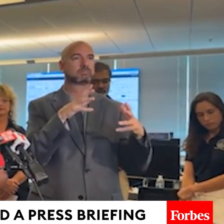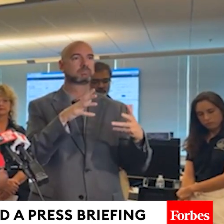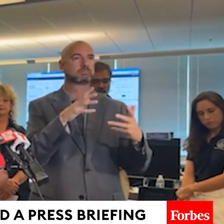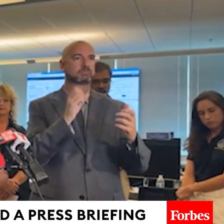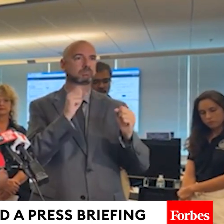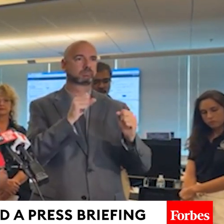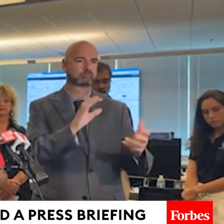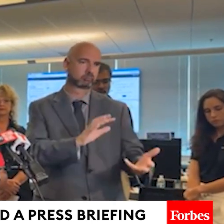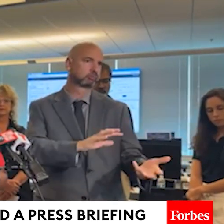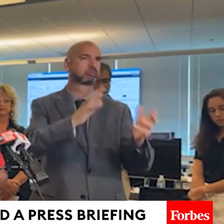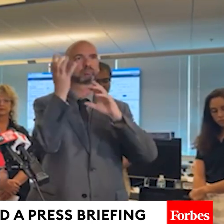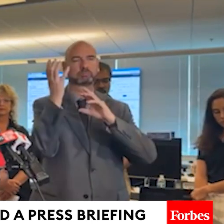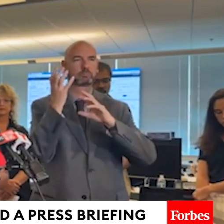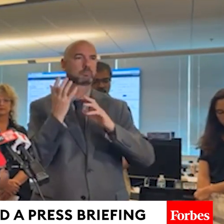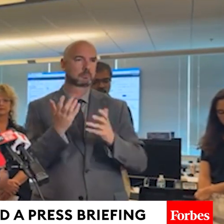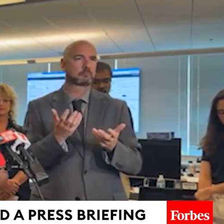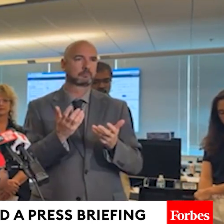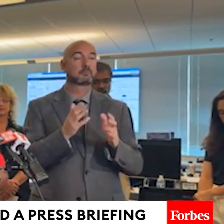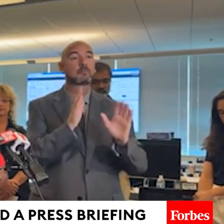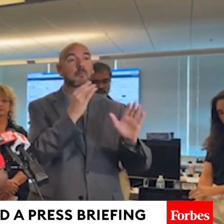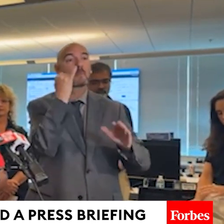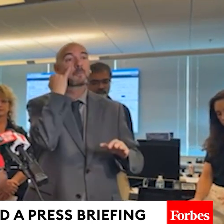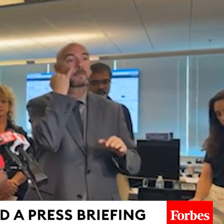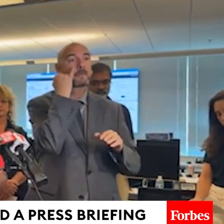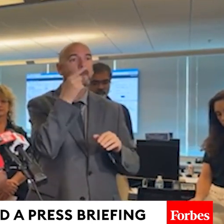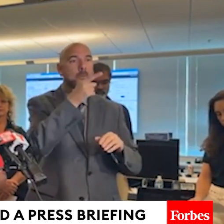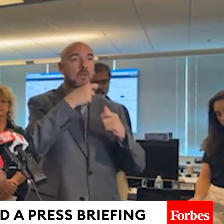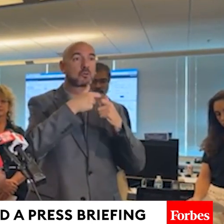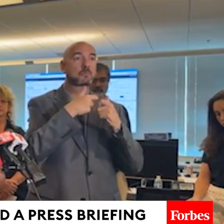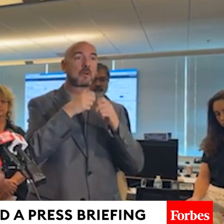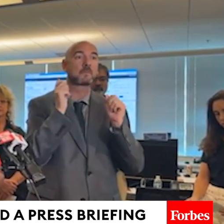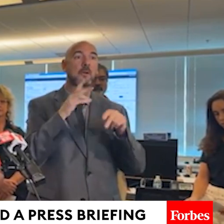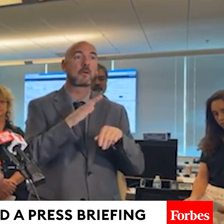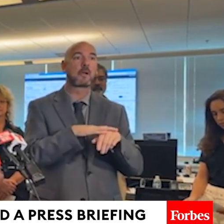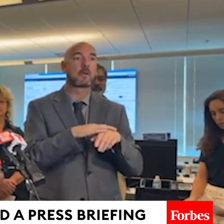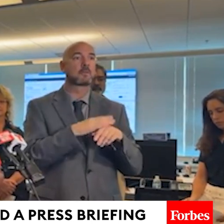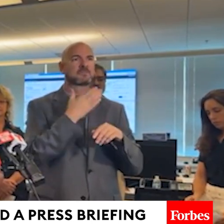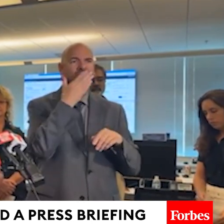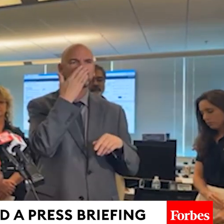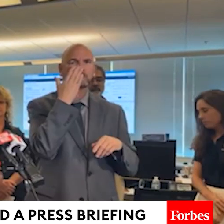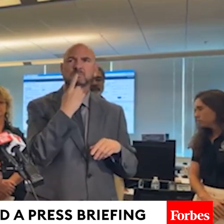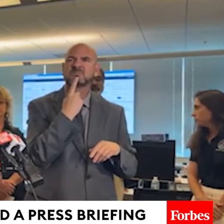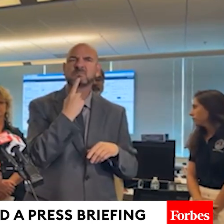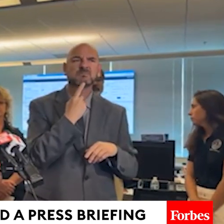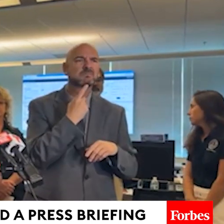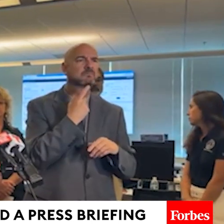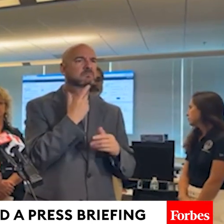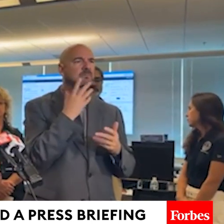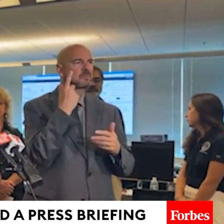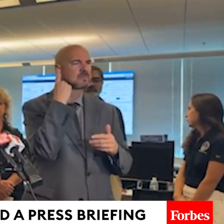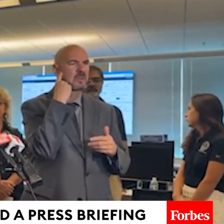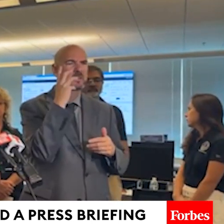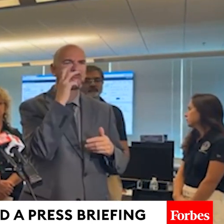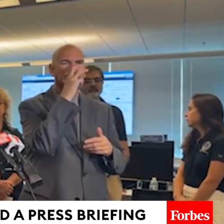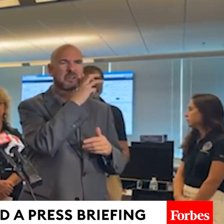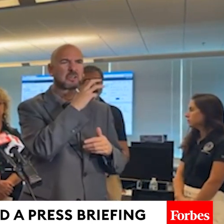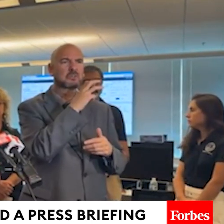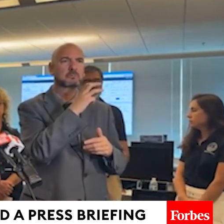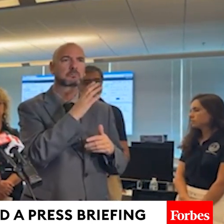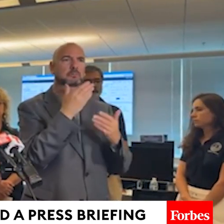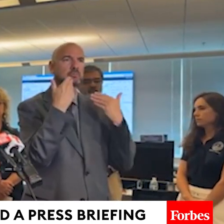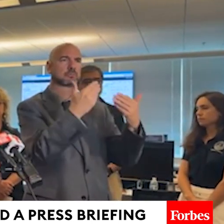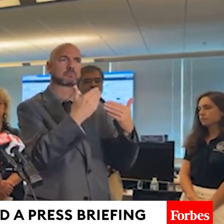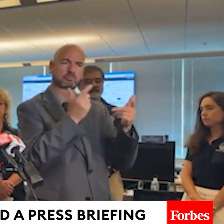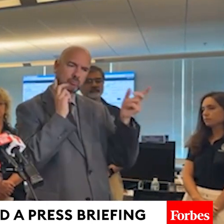anything suspicious when your power comes on, different smells, sights, sounds, you want to turn off your main breaker immediately